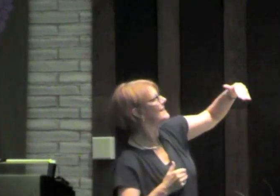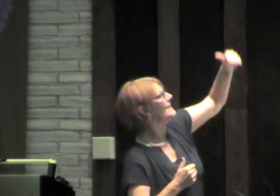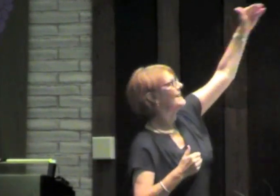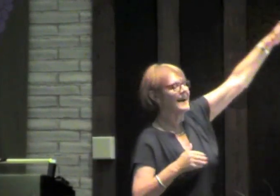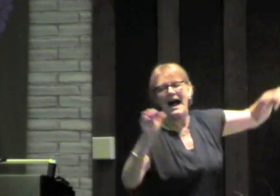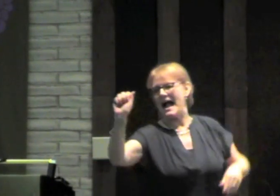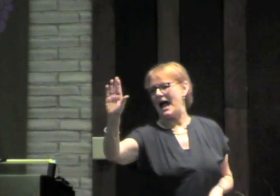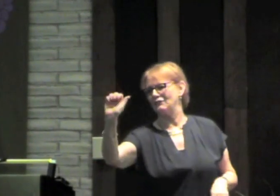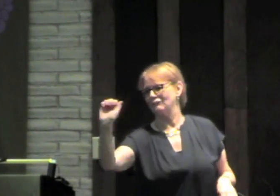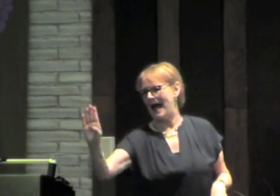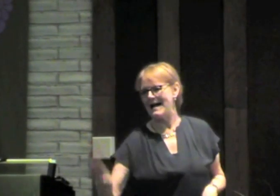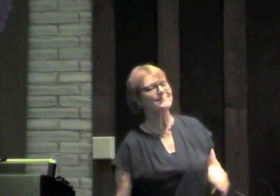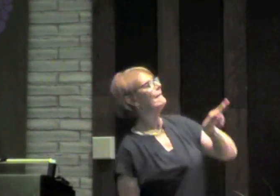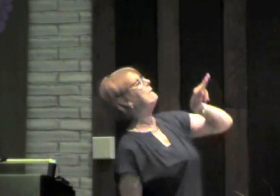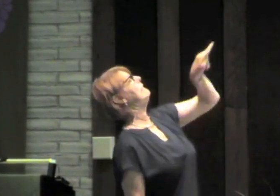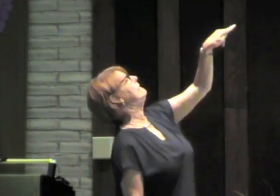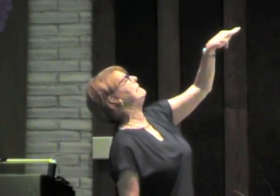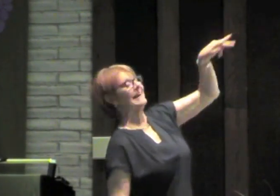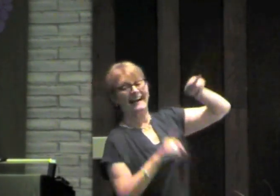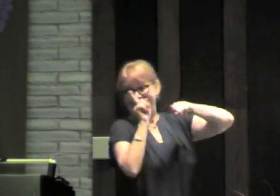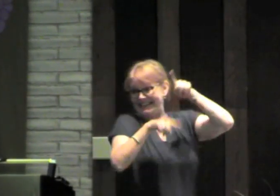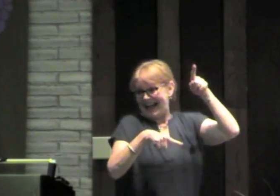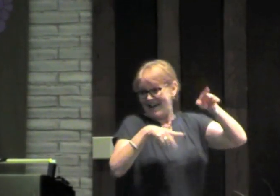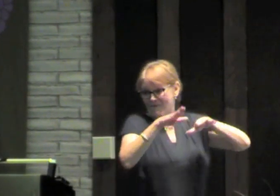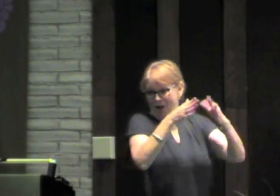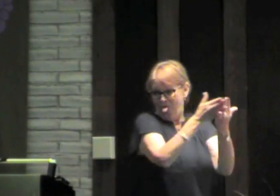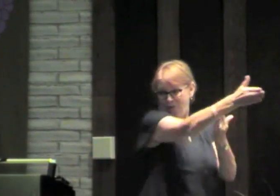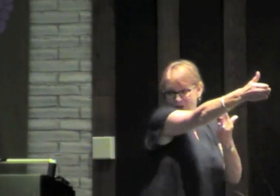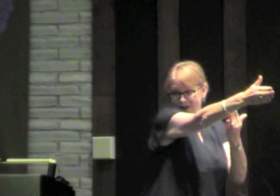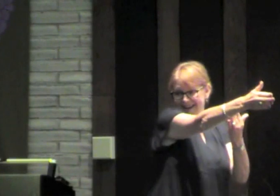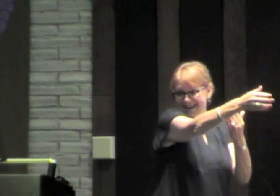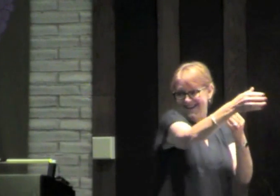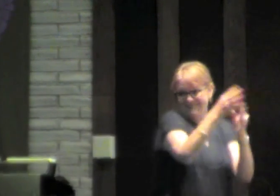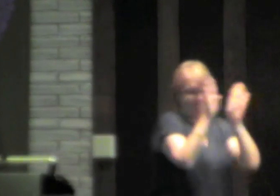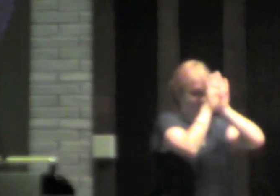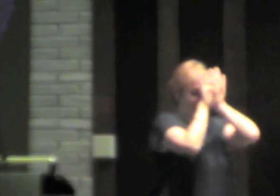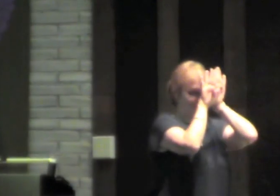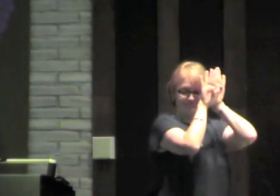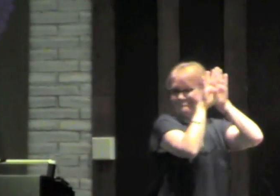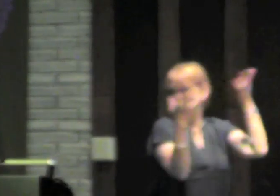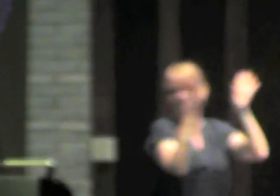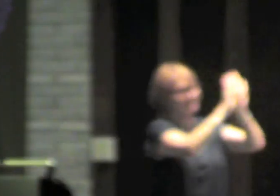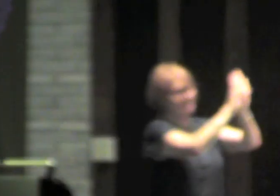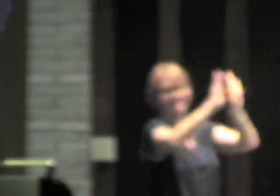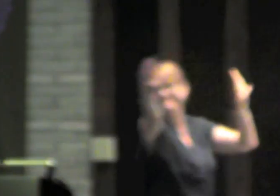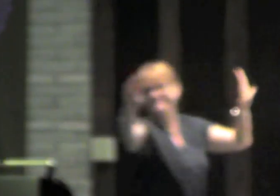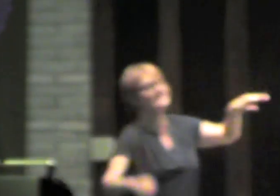There's the Jewish community, and the next one over is Arab. And we couldn't walk through there to see it at all. It was just totally walled off.